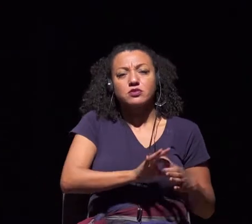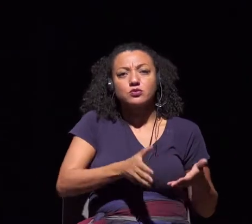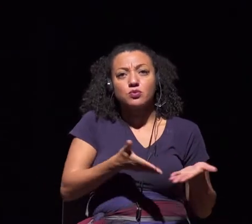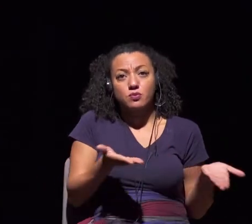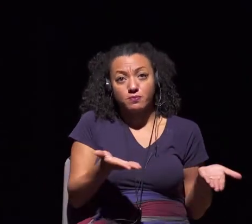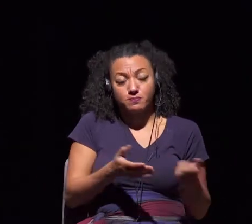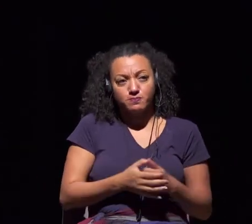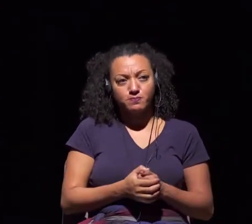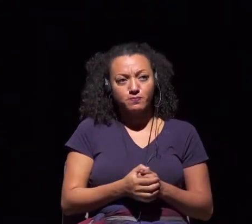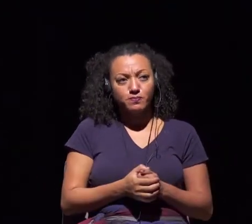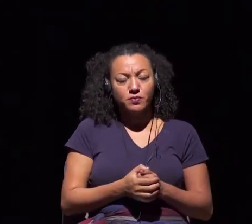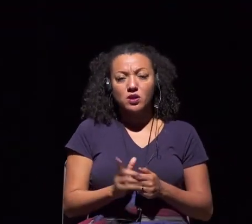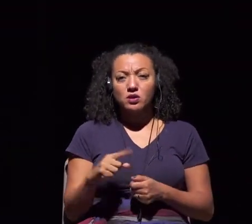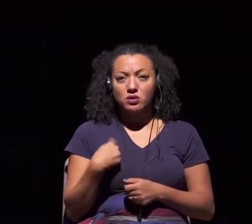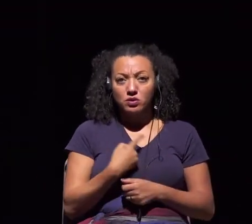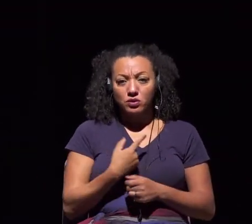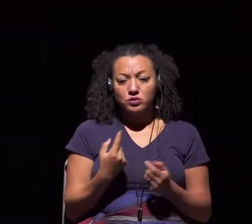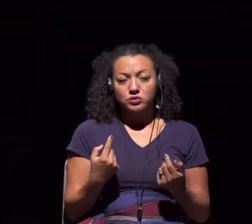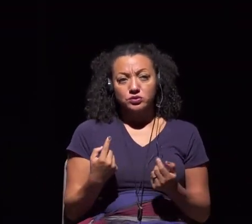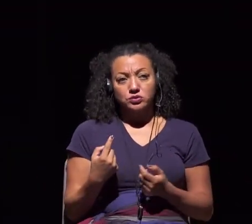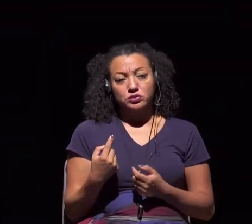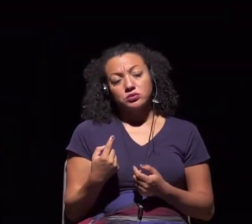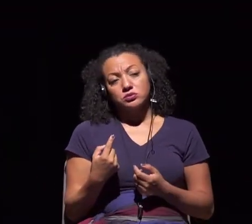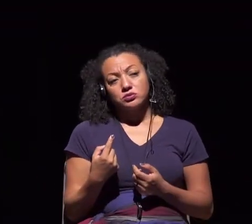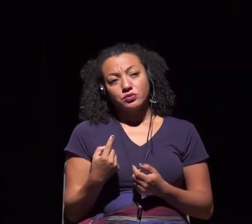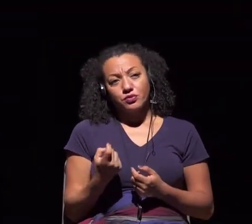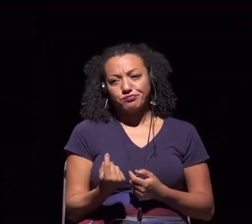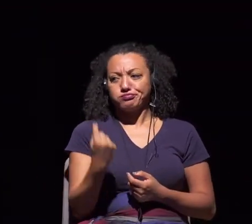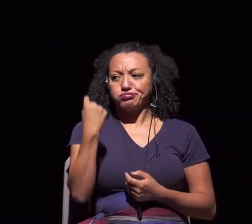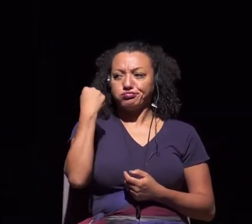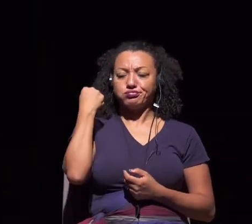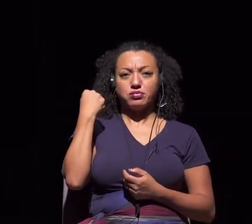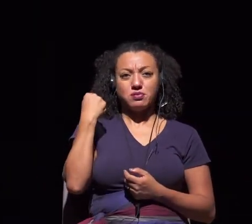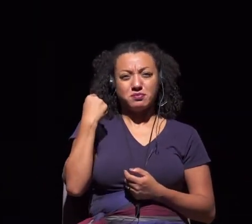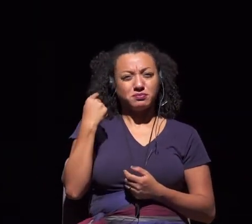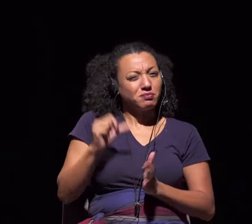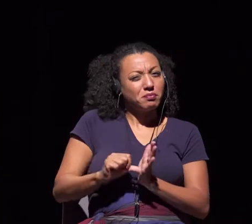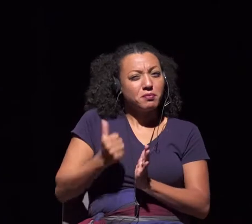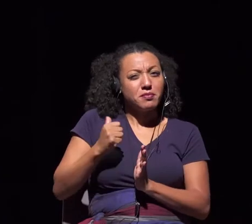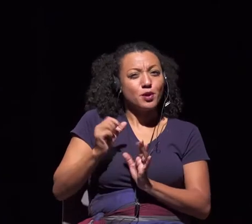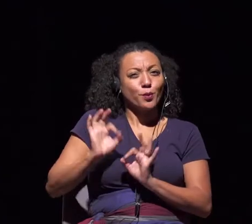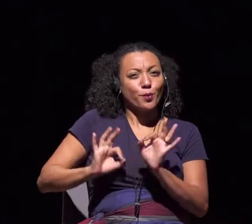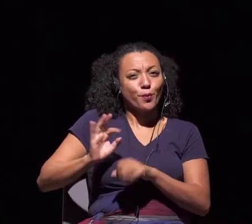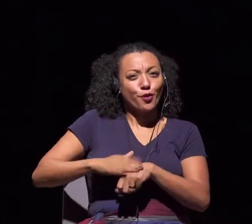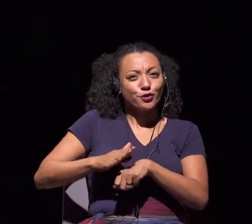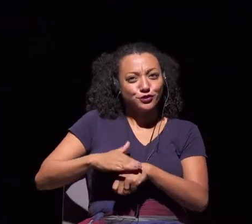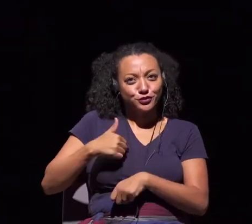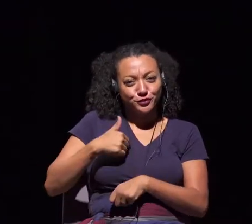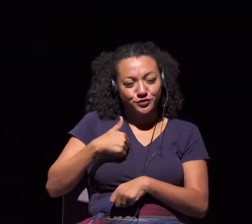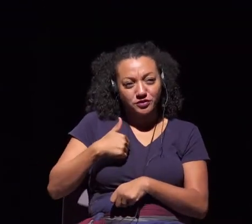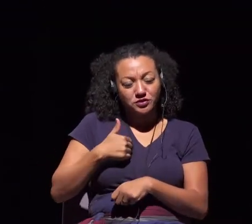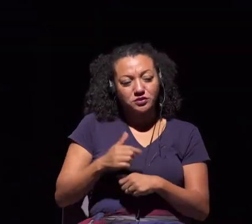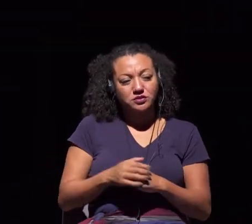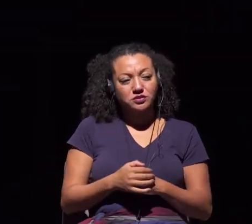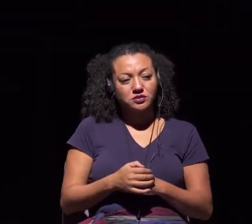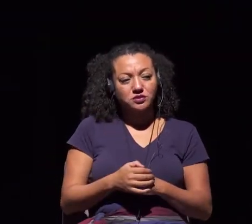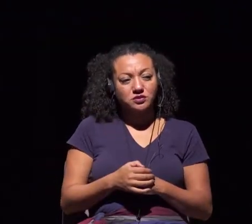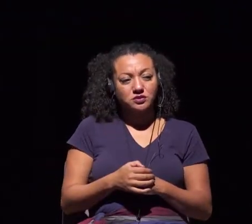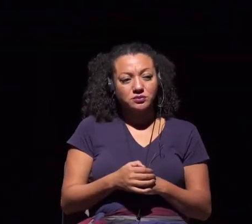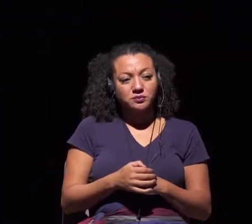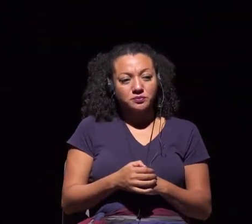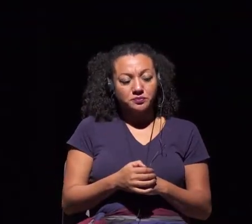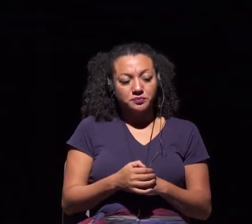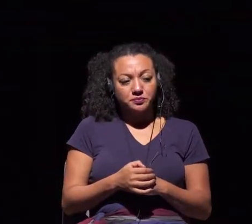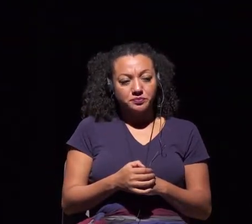back to one of my early projects, which was really the engine behind me really becoming a